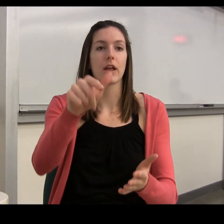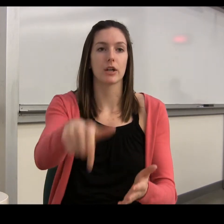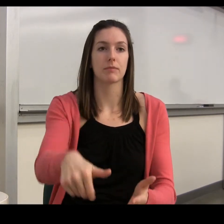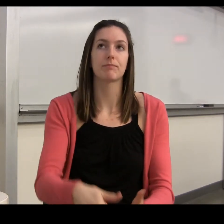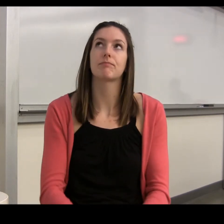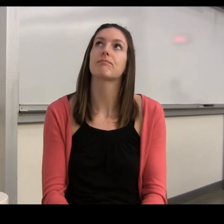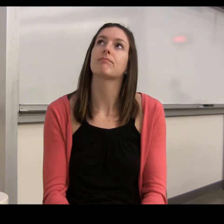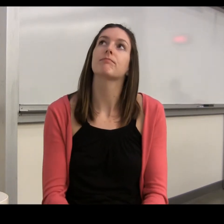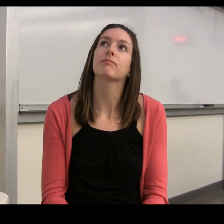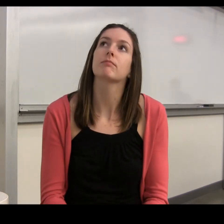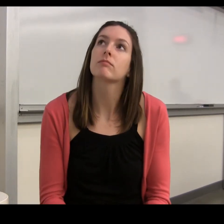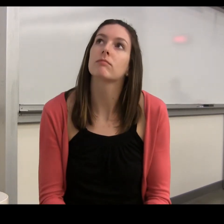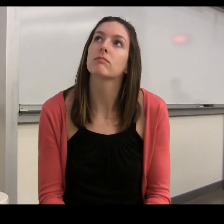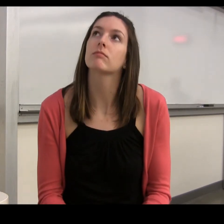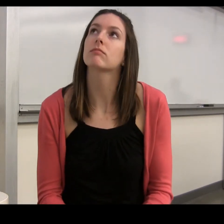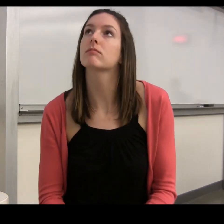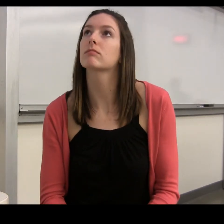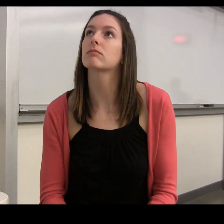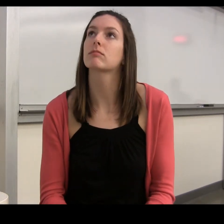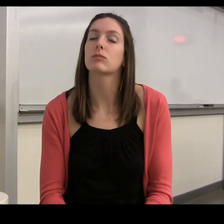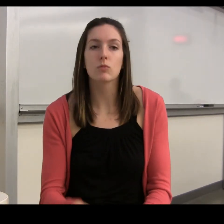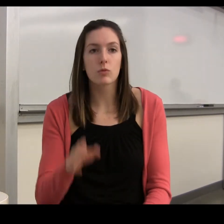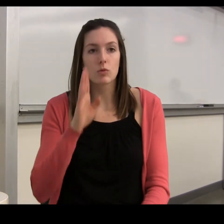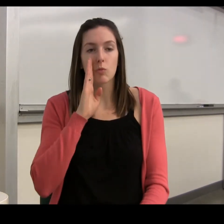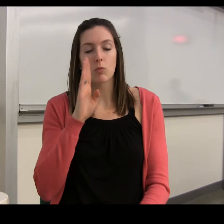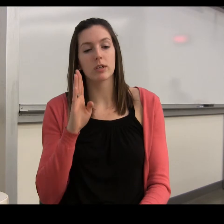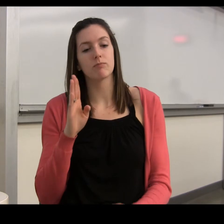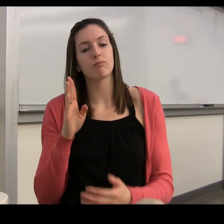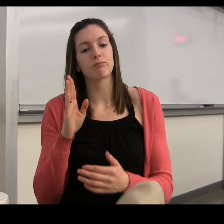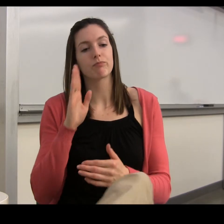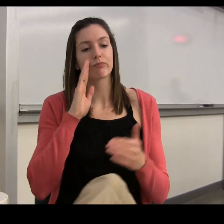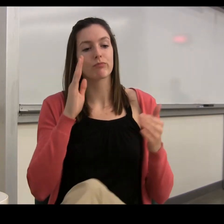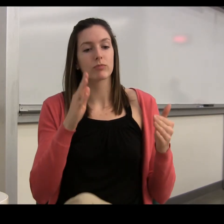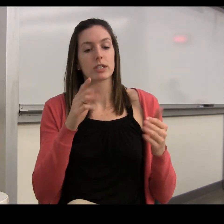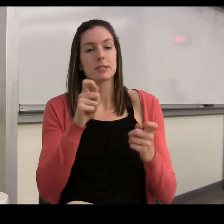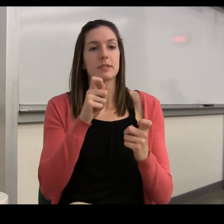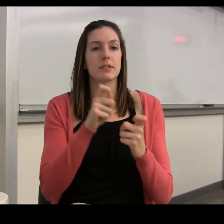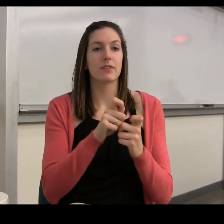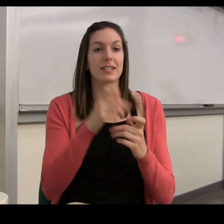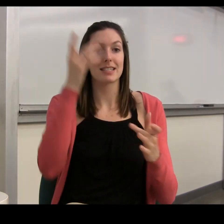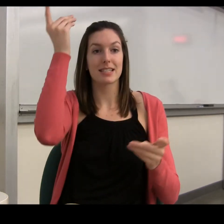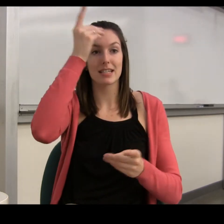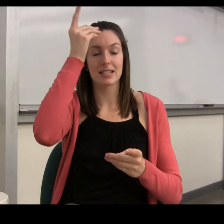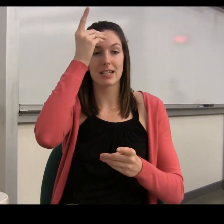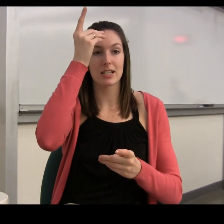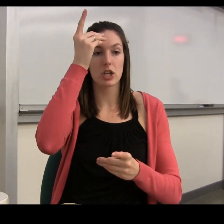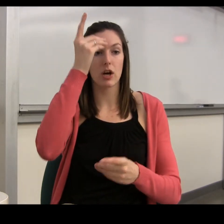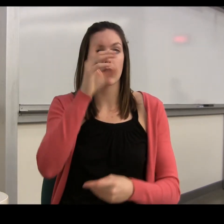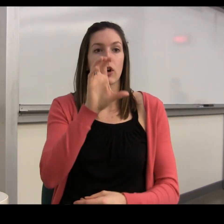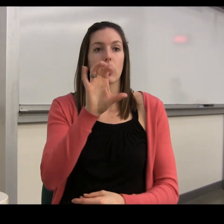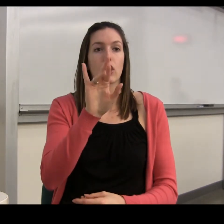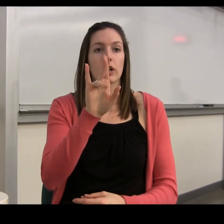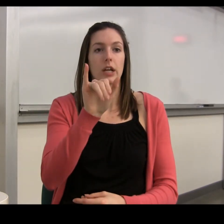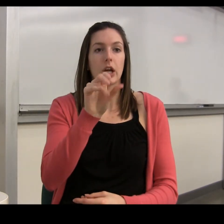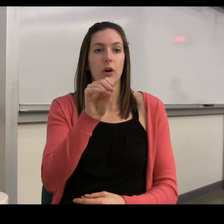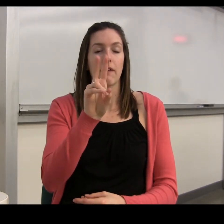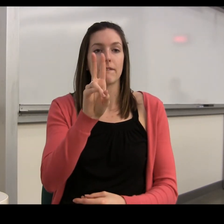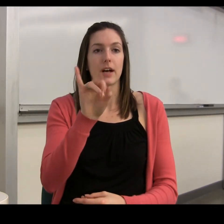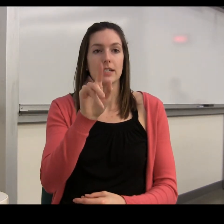Okay, so we're going to look at specific diseases of cardiovascular, coronary heart